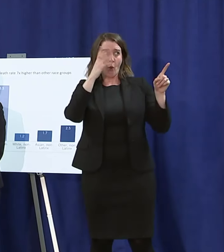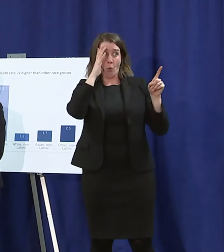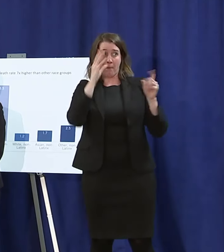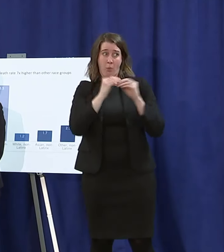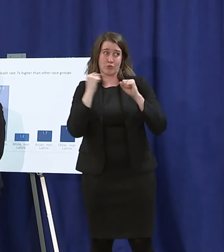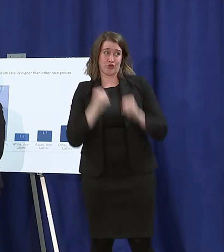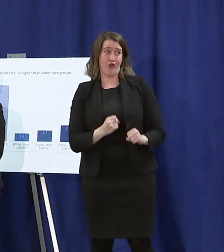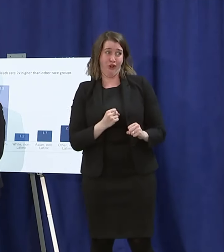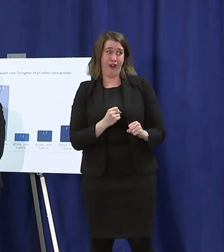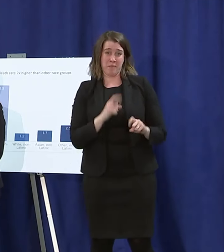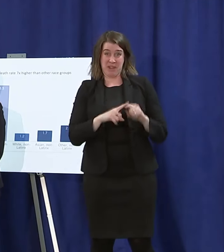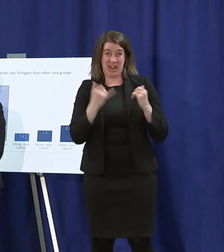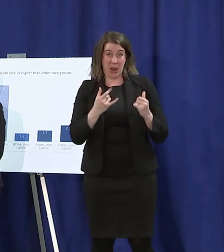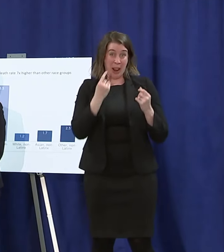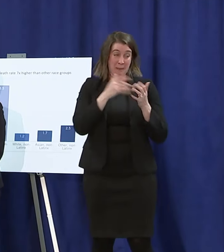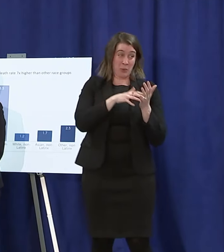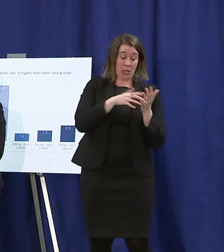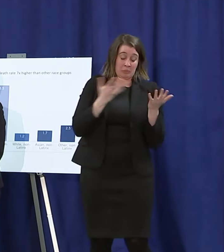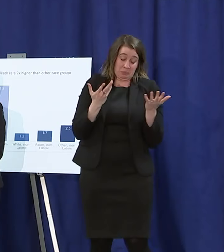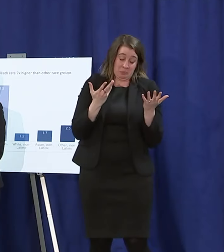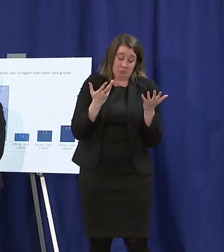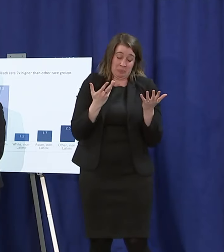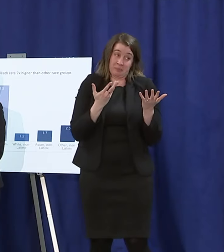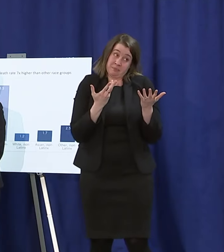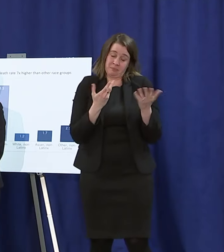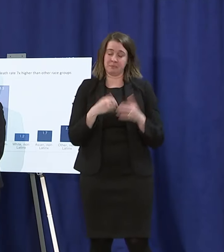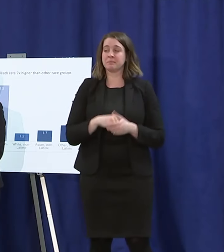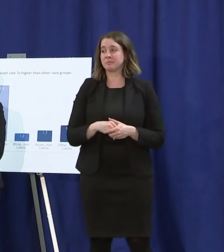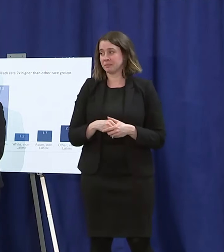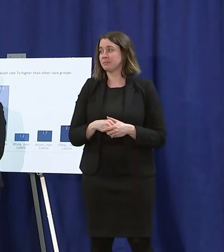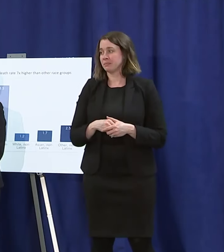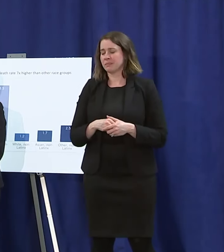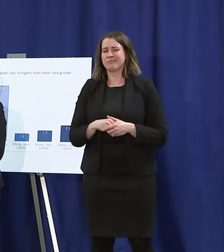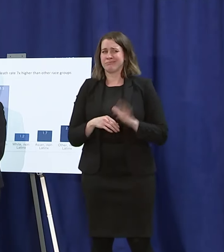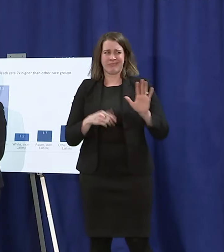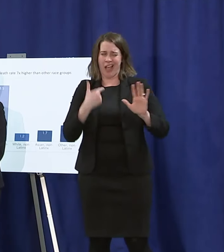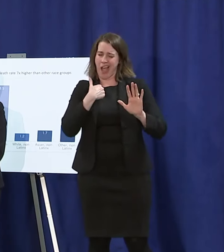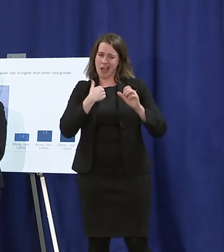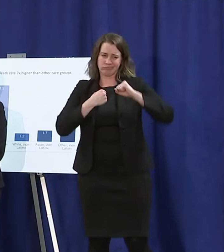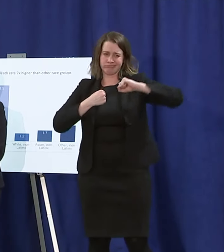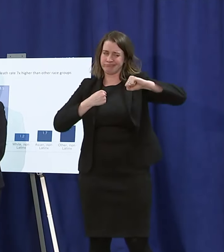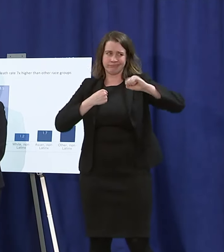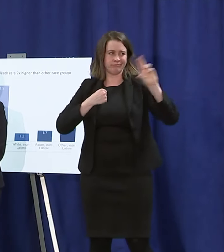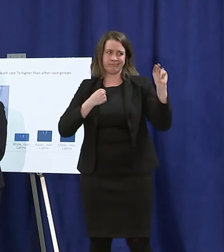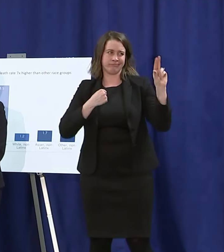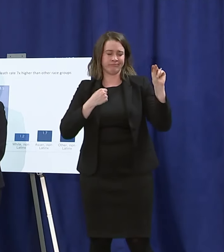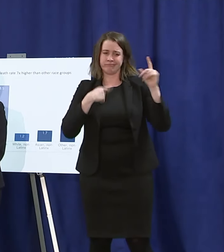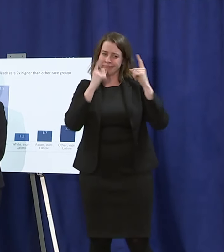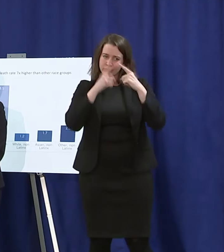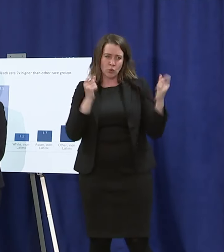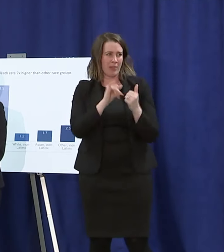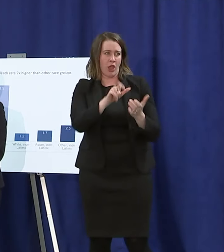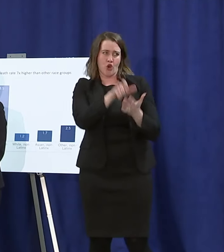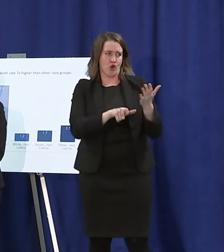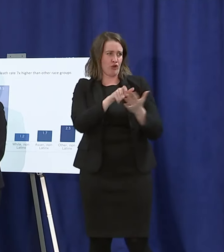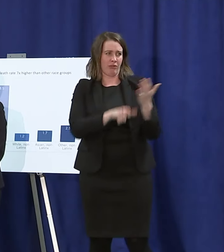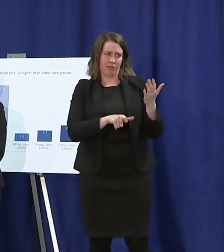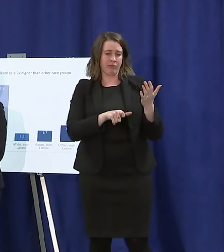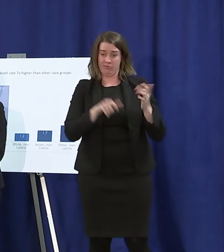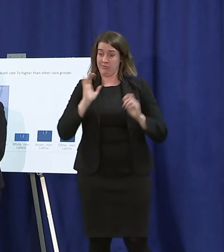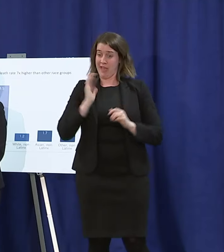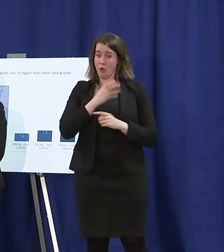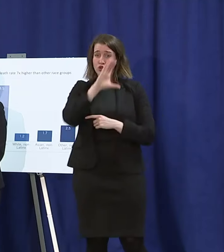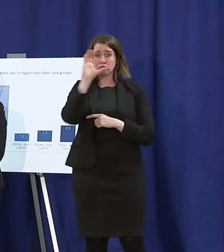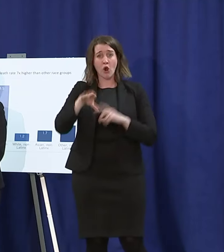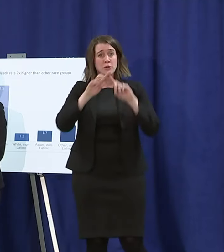in a stronger place than we are now. But I would absolutely push back with the strongest terms that the Chicago Department of